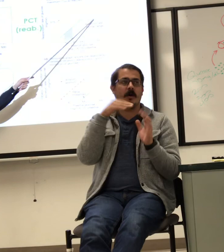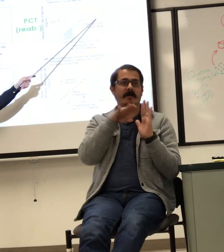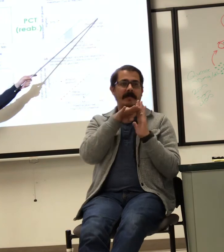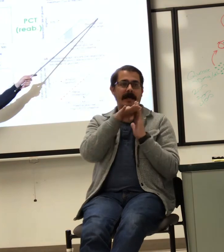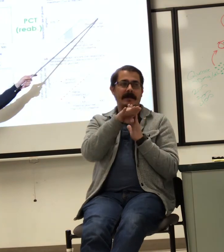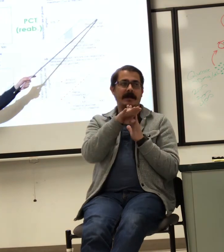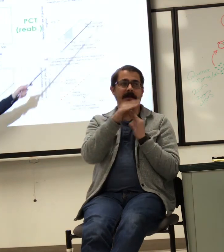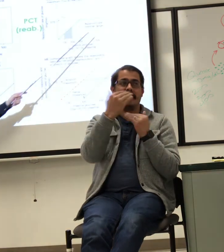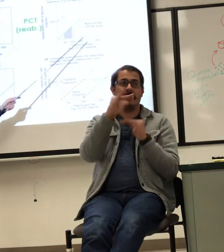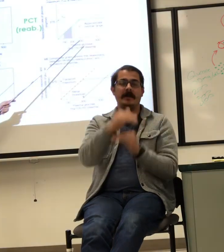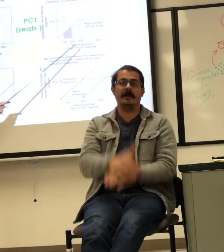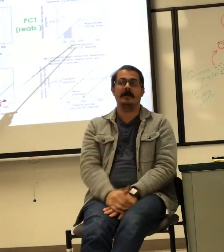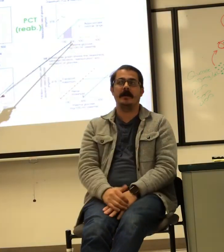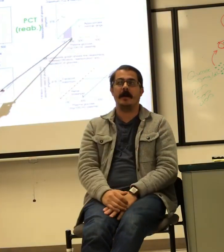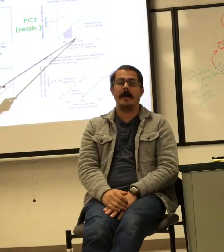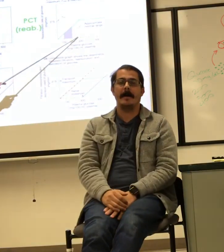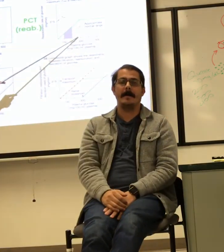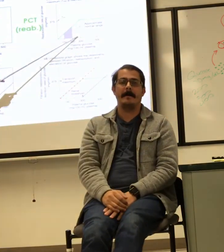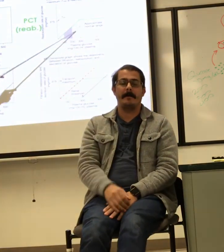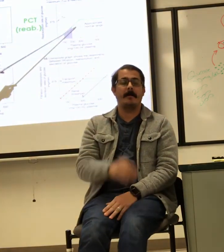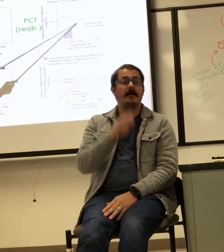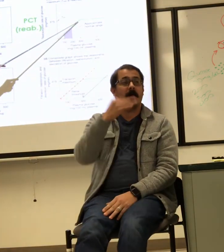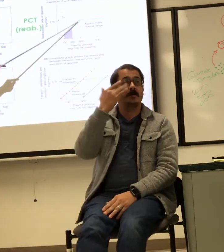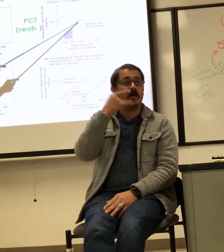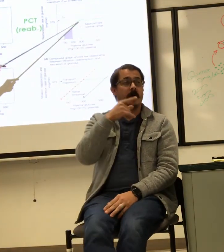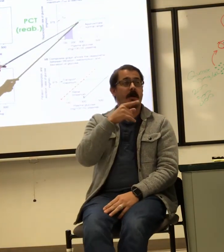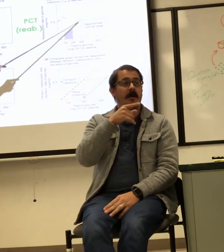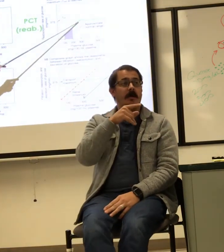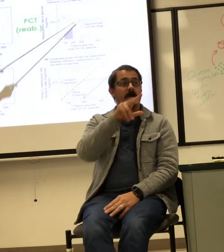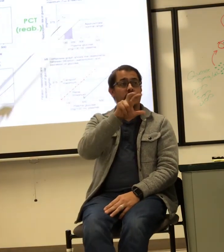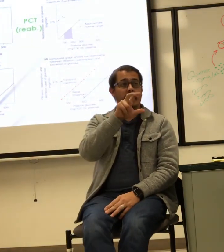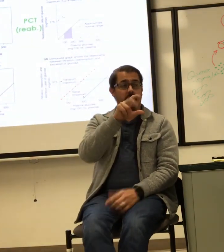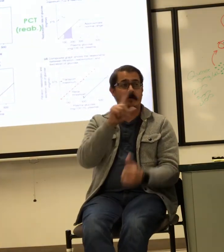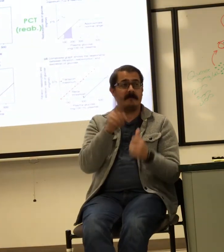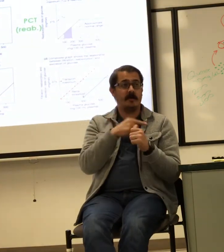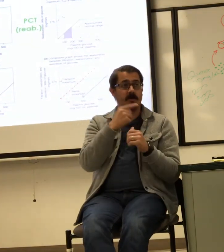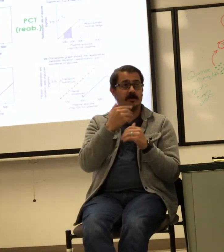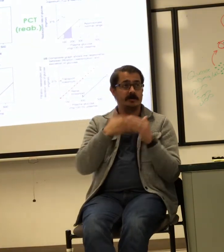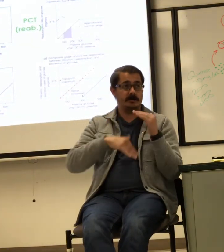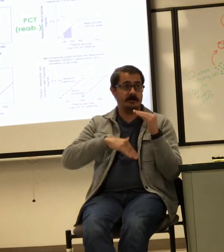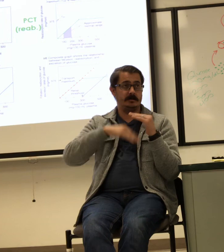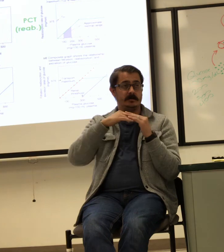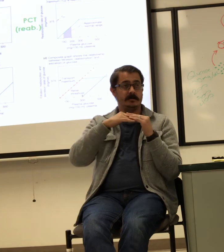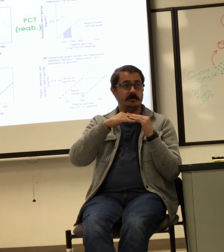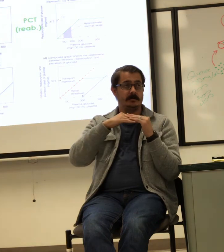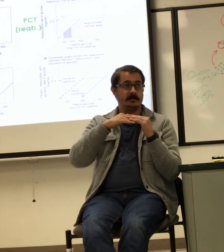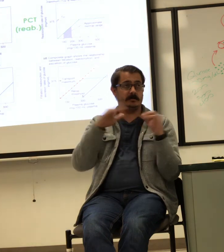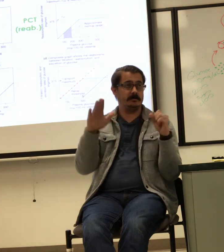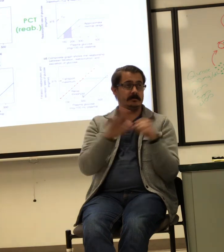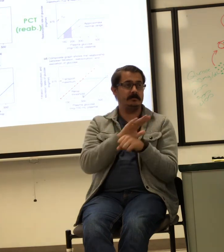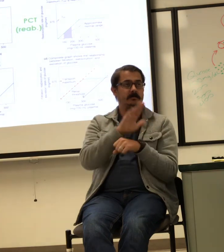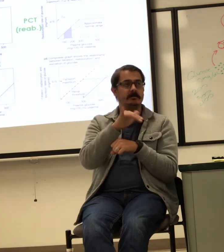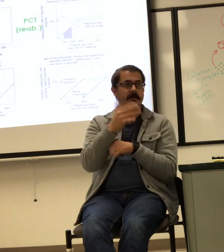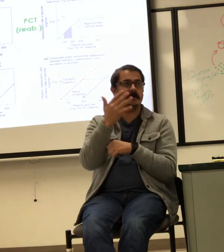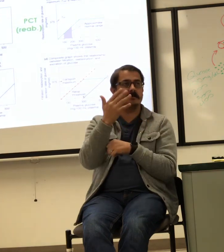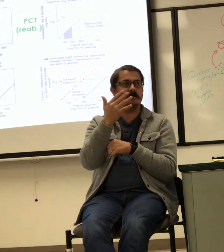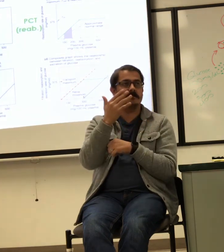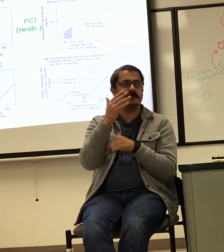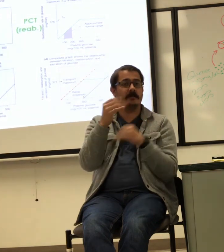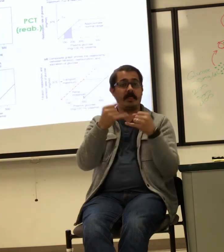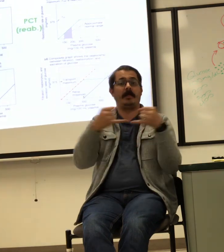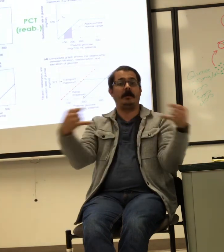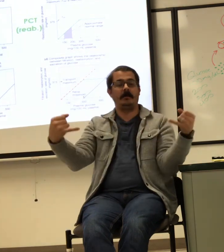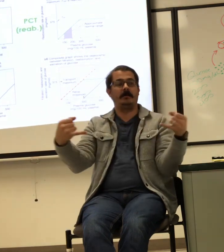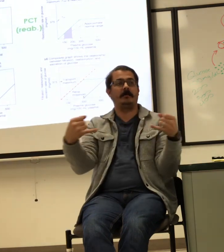the limit. So that's why at 300, when you first reach saturation, that's the threshold.